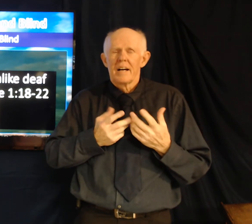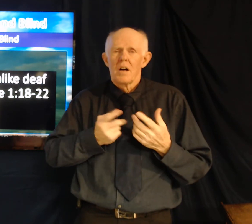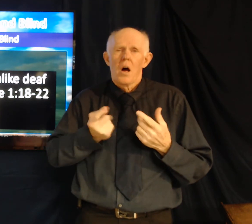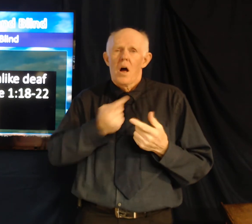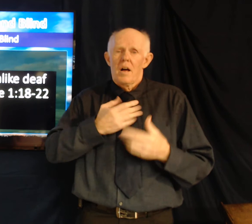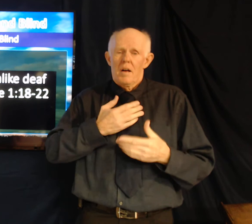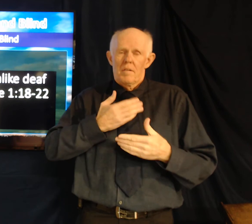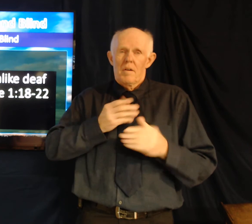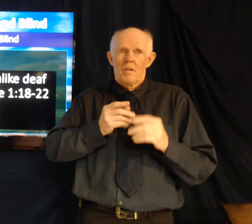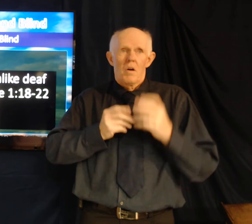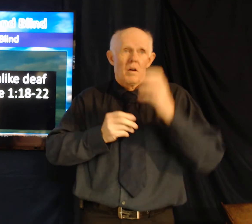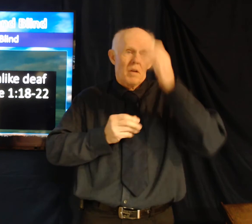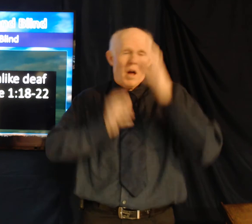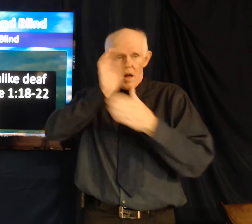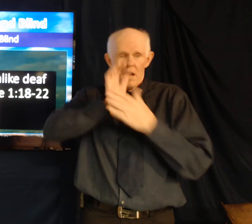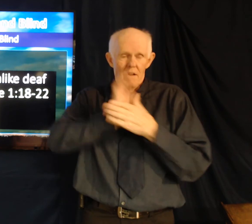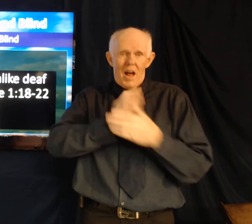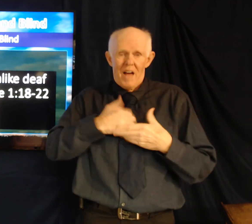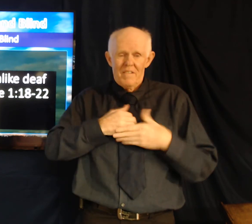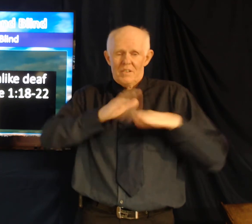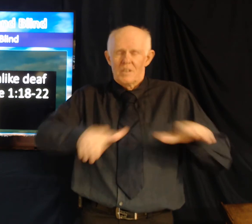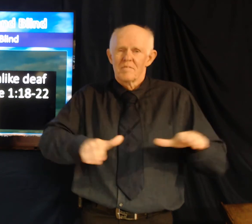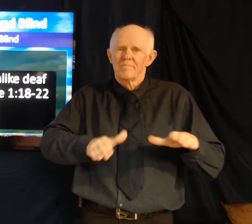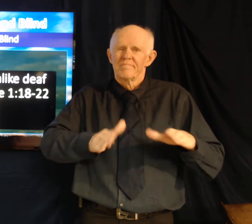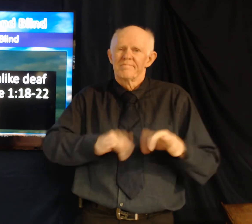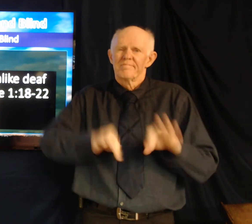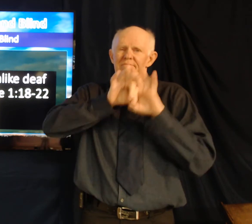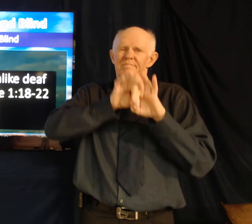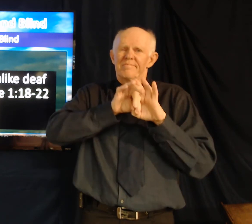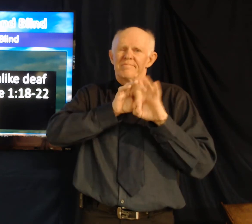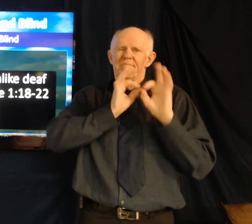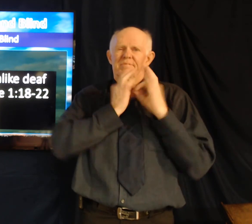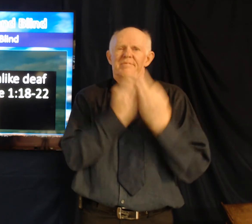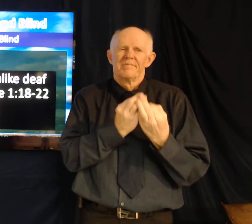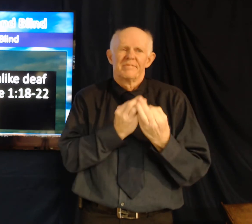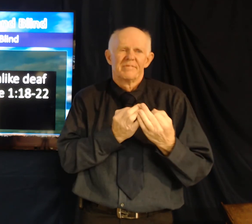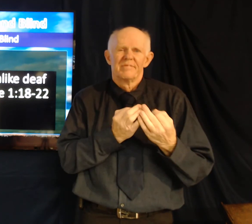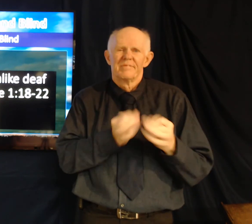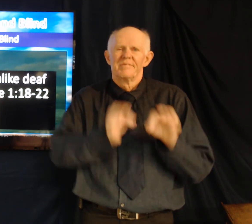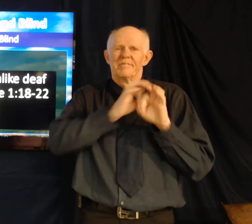He was very sad and depressed. Husband and wife, they had no children. right.